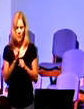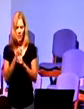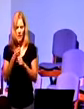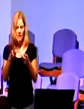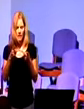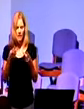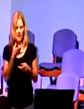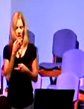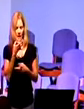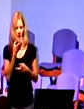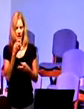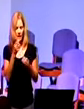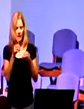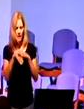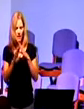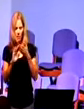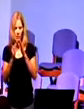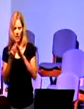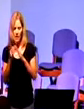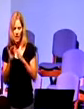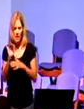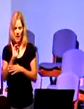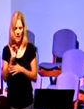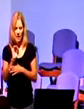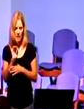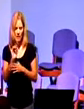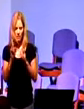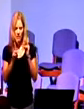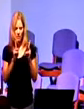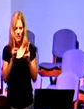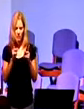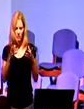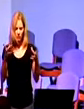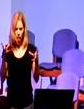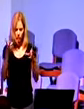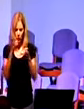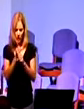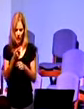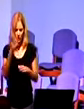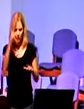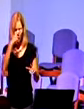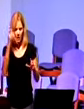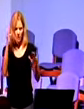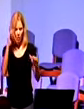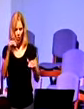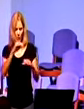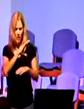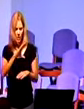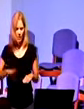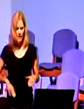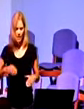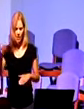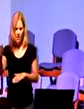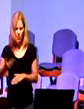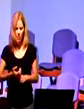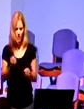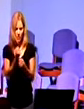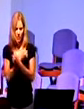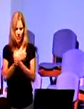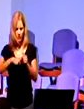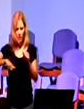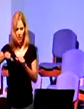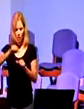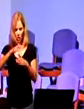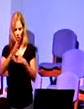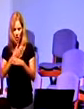a light in this community. As people are drawn here because of the hope in Christ and the welcome love being